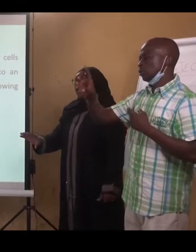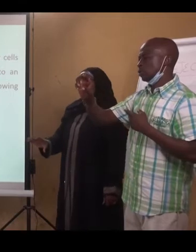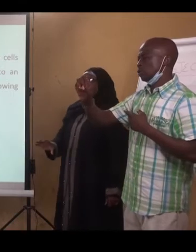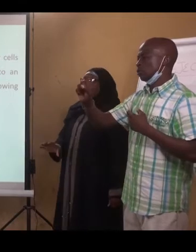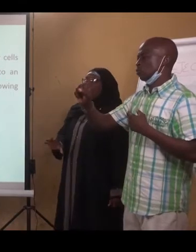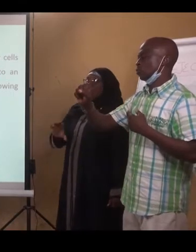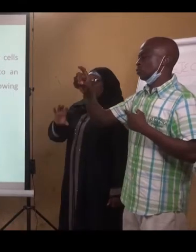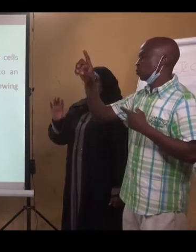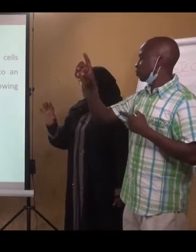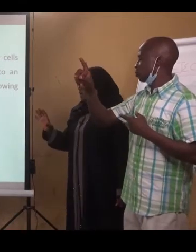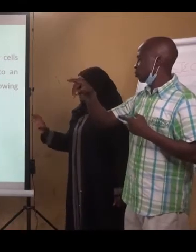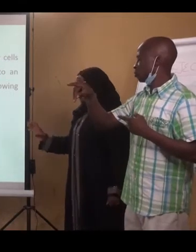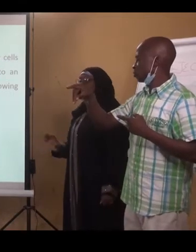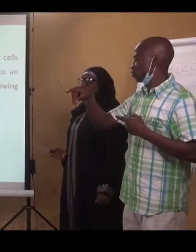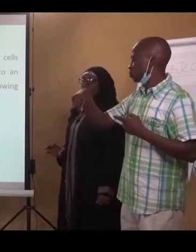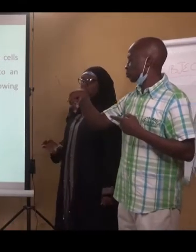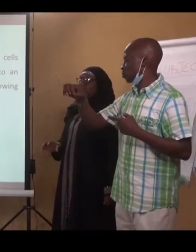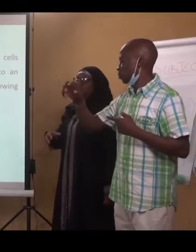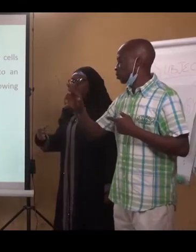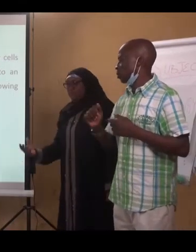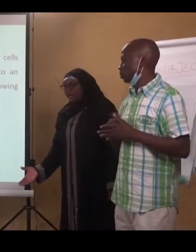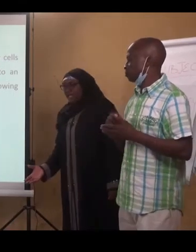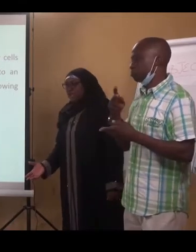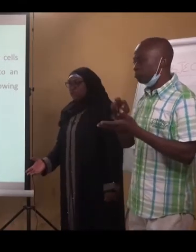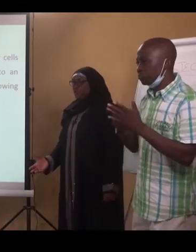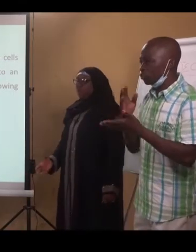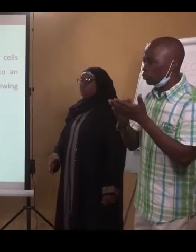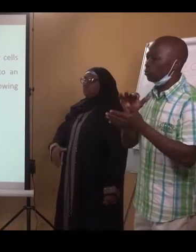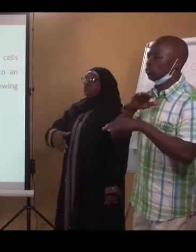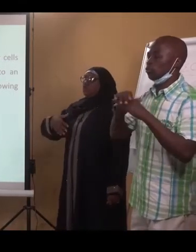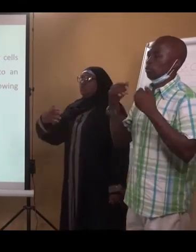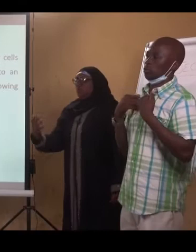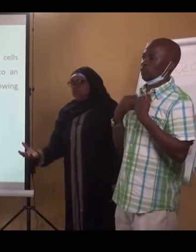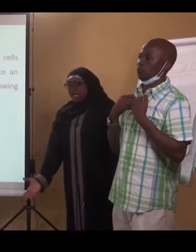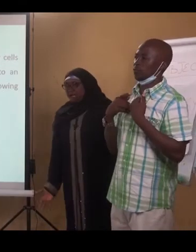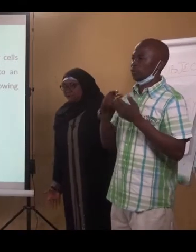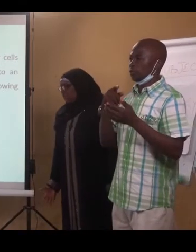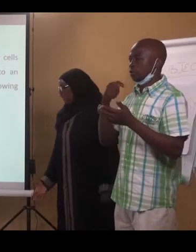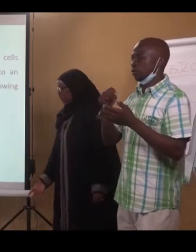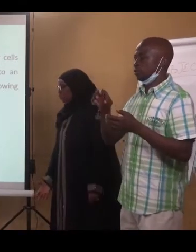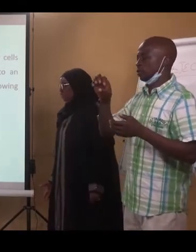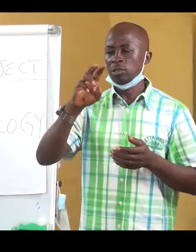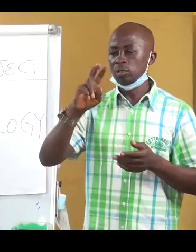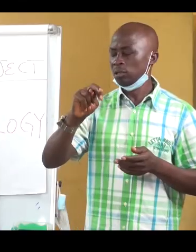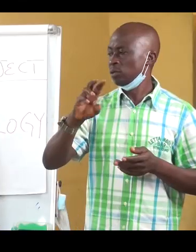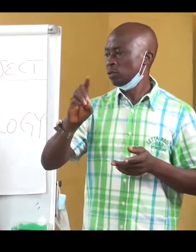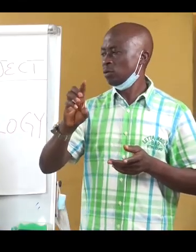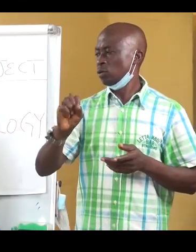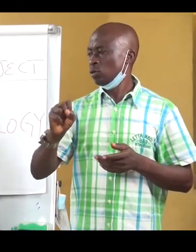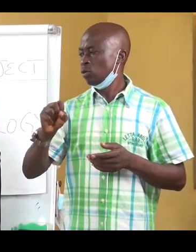have endosperm. Some have the endosperm, some do not have the endosperm. I will still